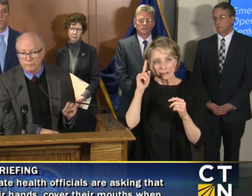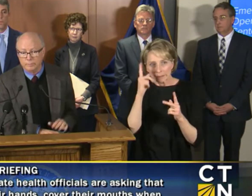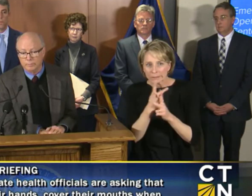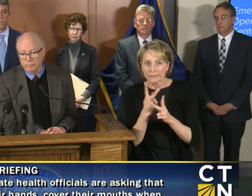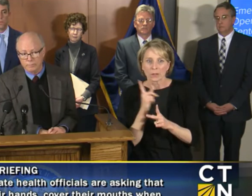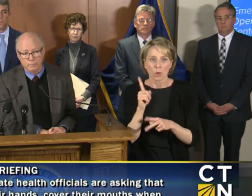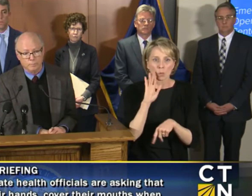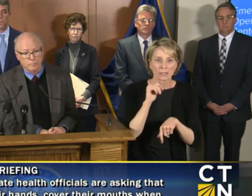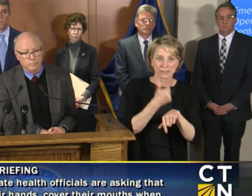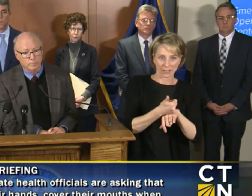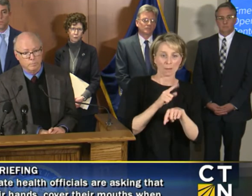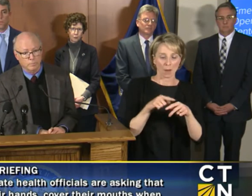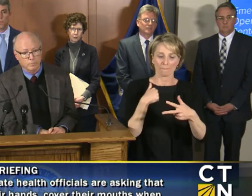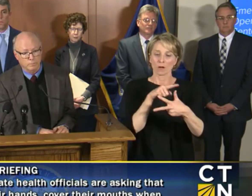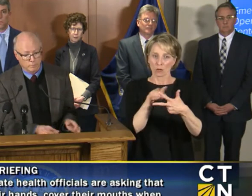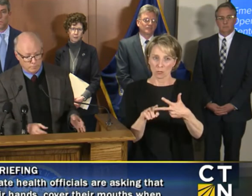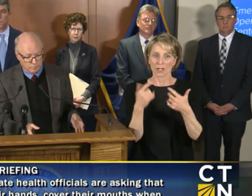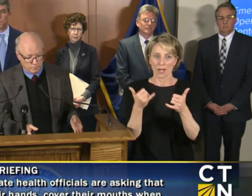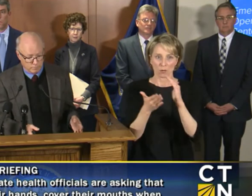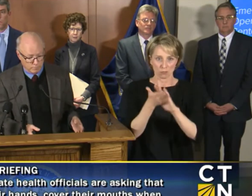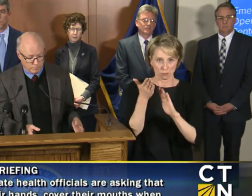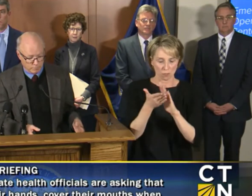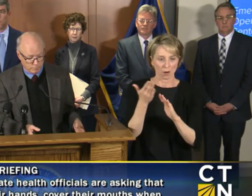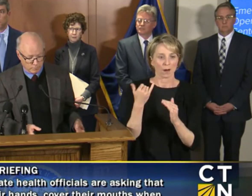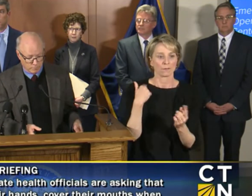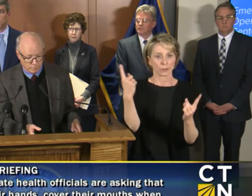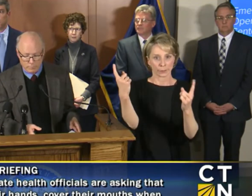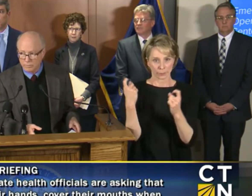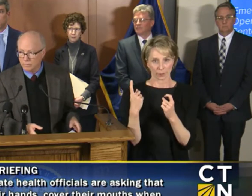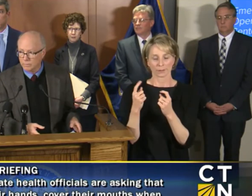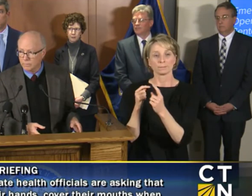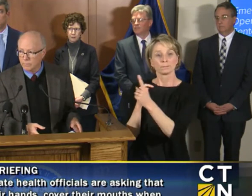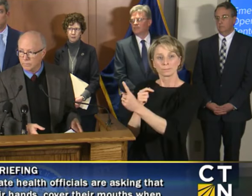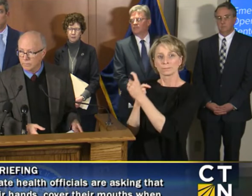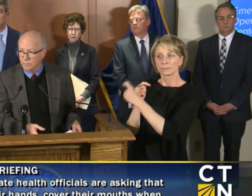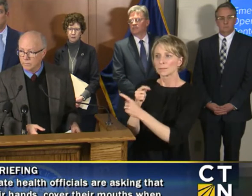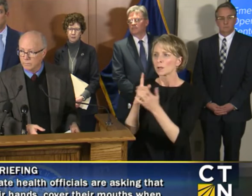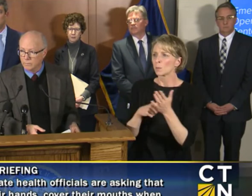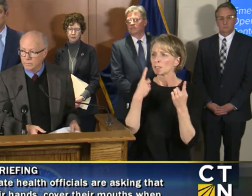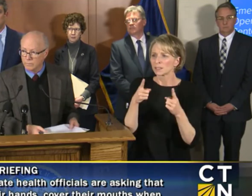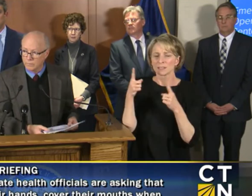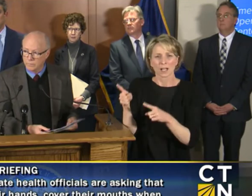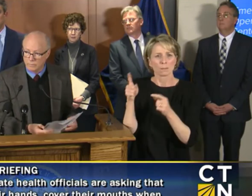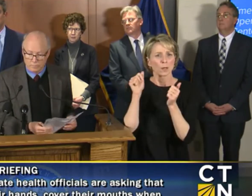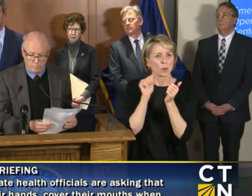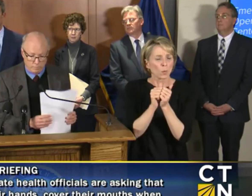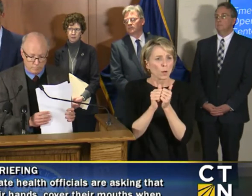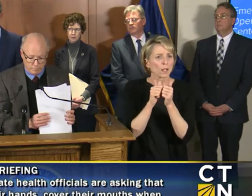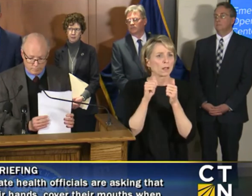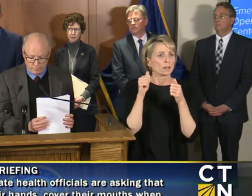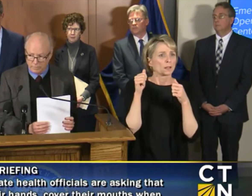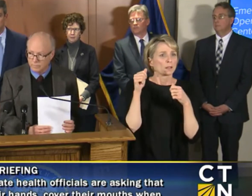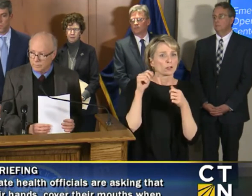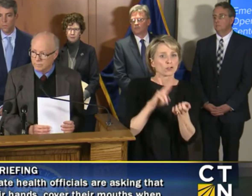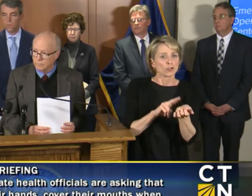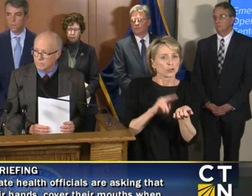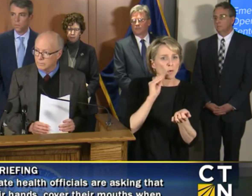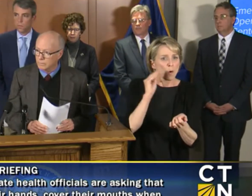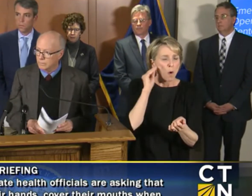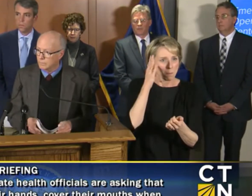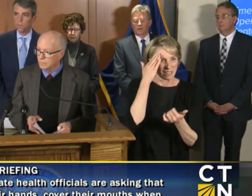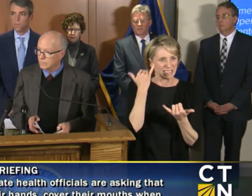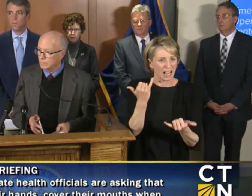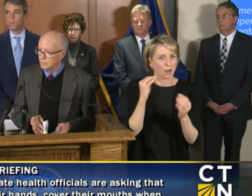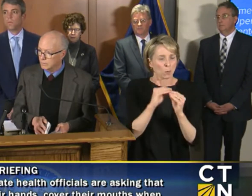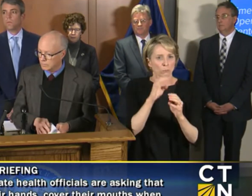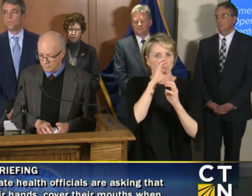running. Josh, can you talk about what's happening with the nursing homes? There are greater restrictions now on nursing homes in that they are